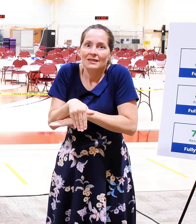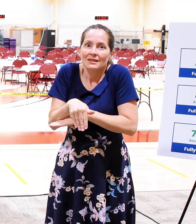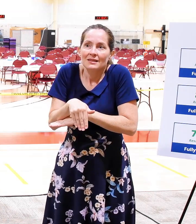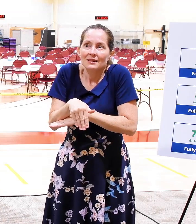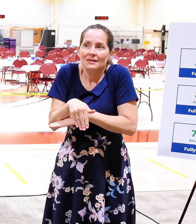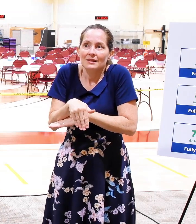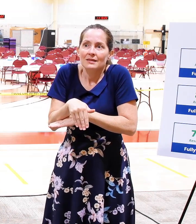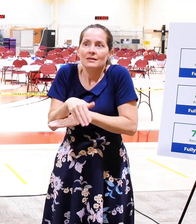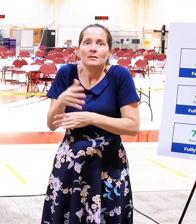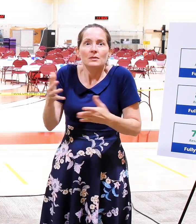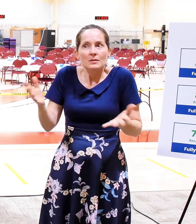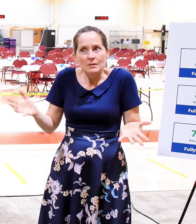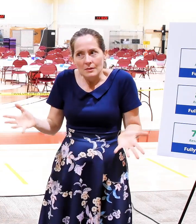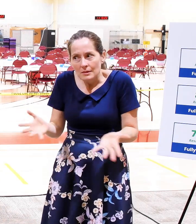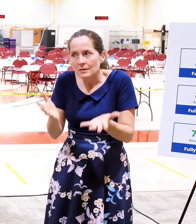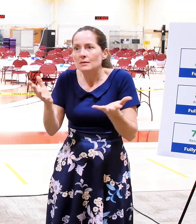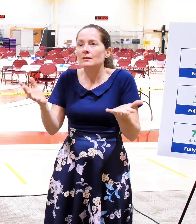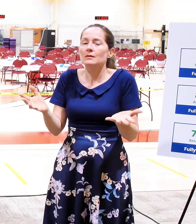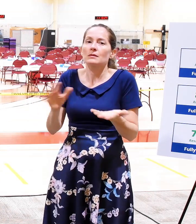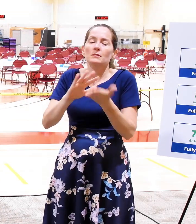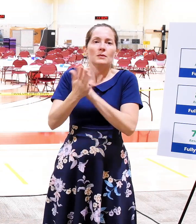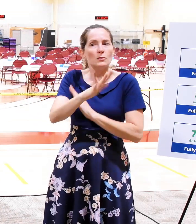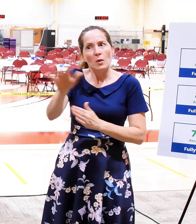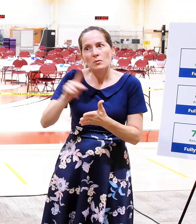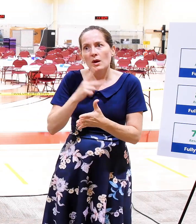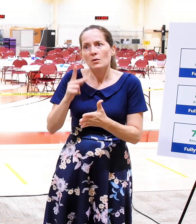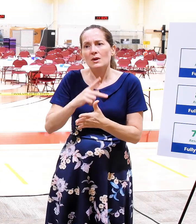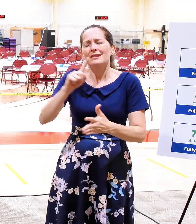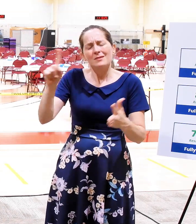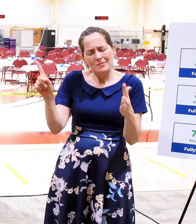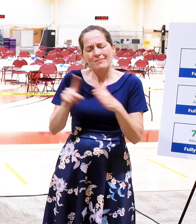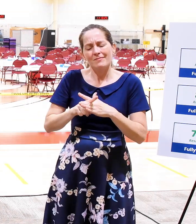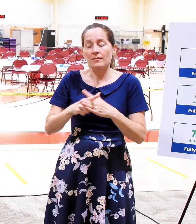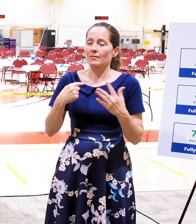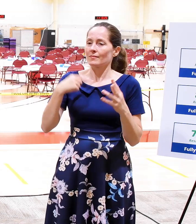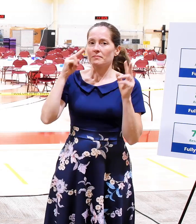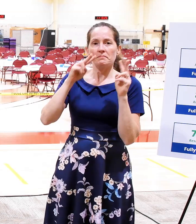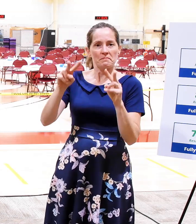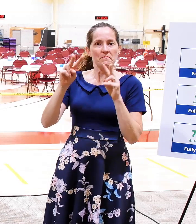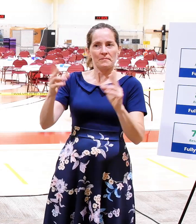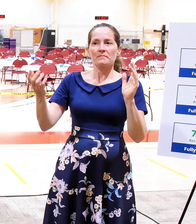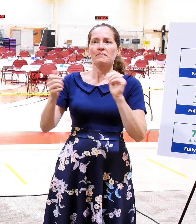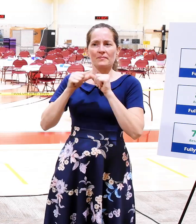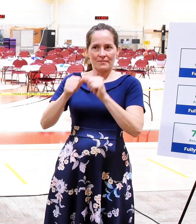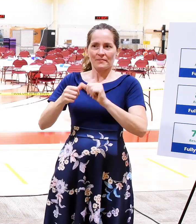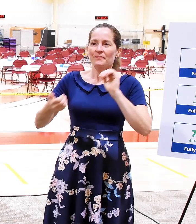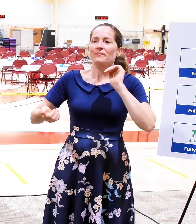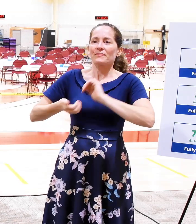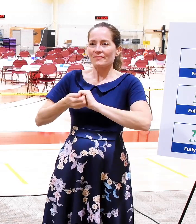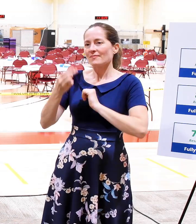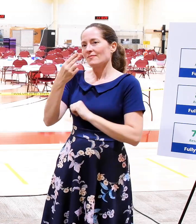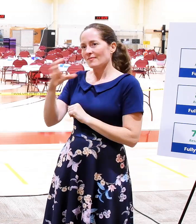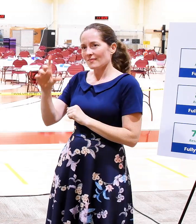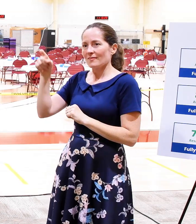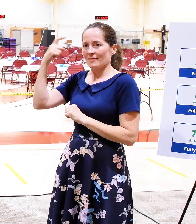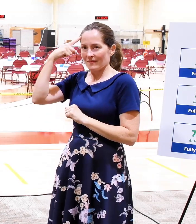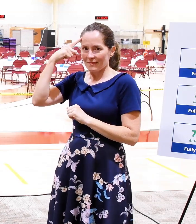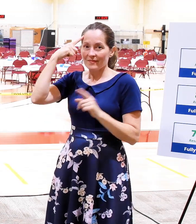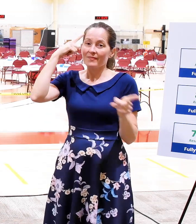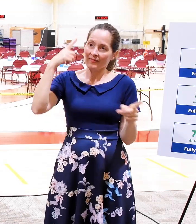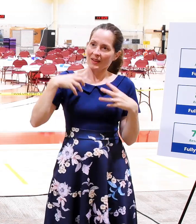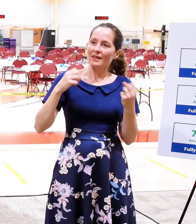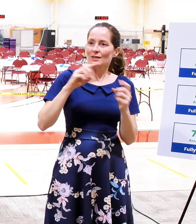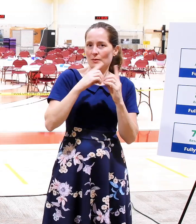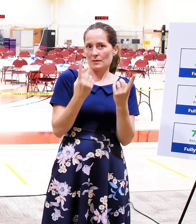it a priority and be there. I look forward to our continued partnership with the Howard County government and our health